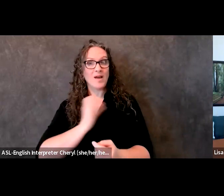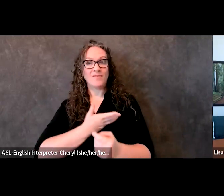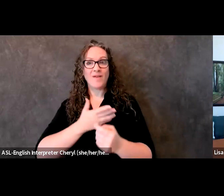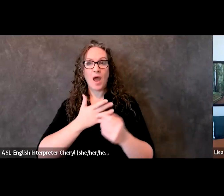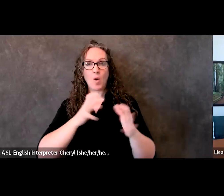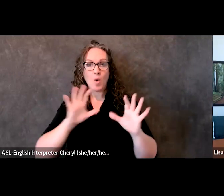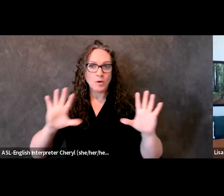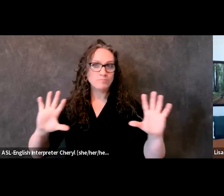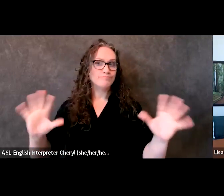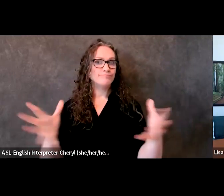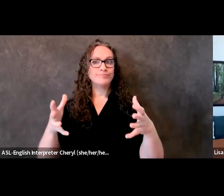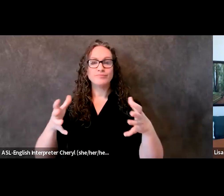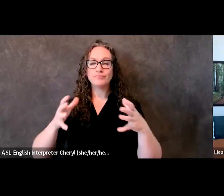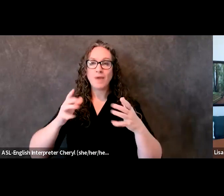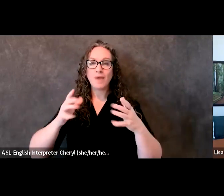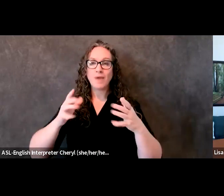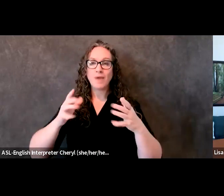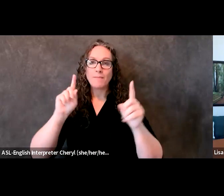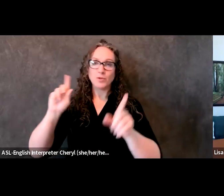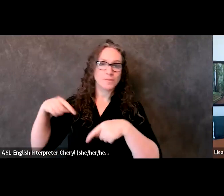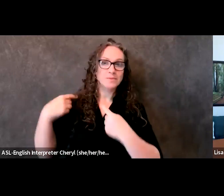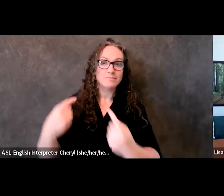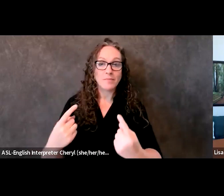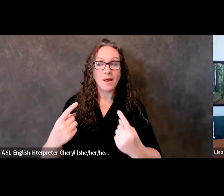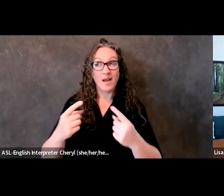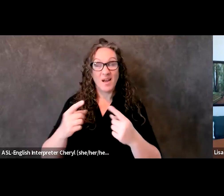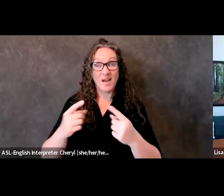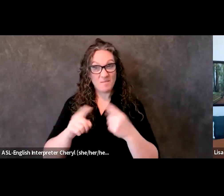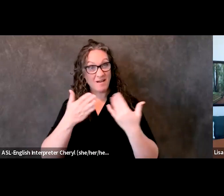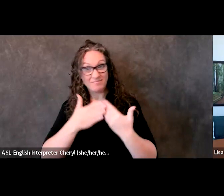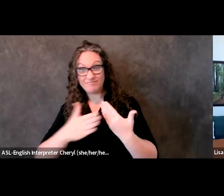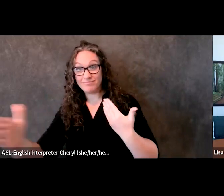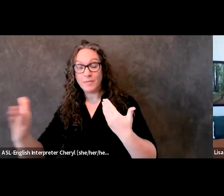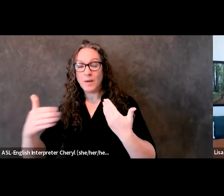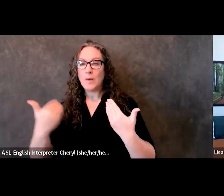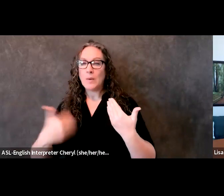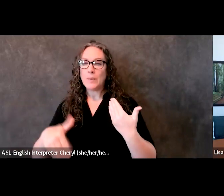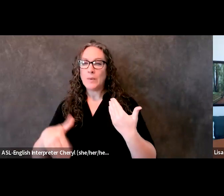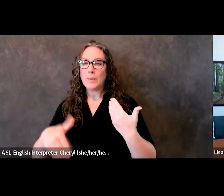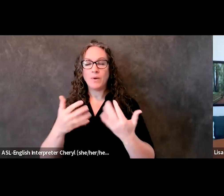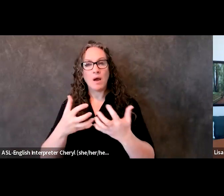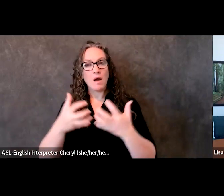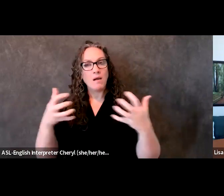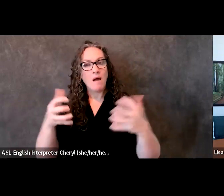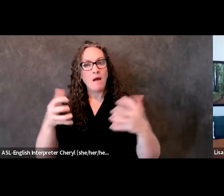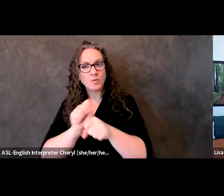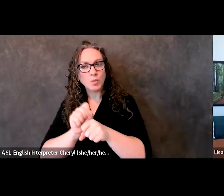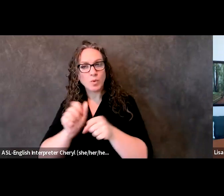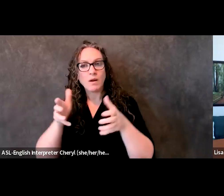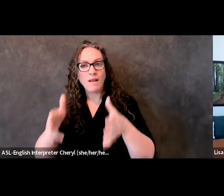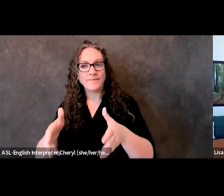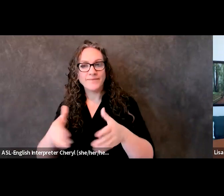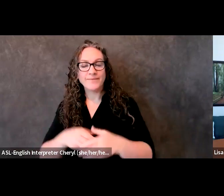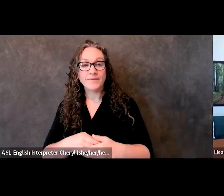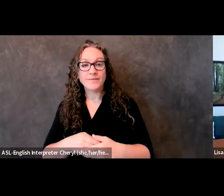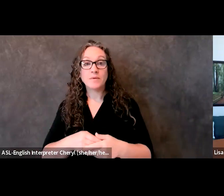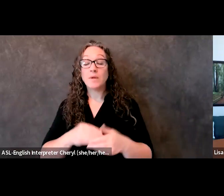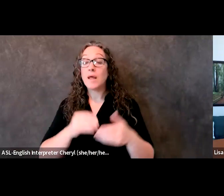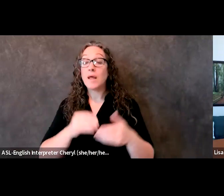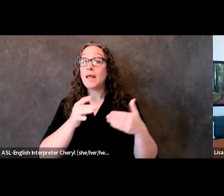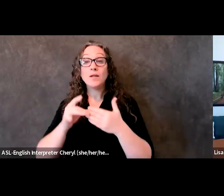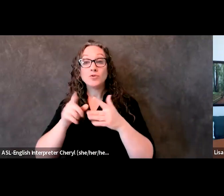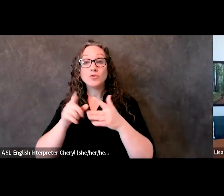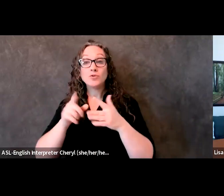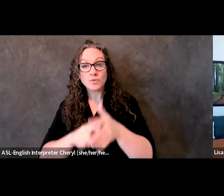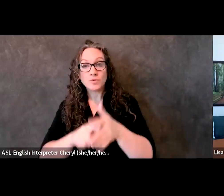much work is left to be done. The commitment begins with leadership from the government and spreads through